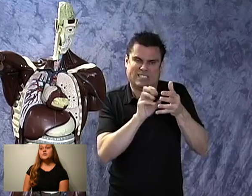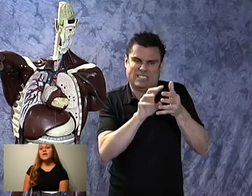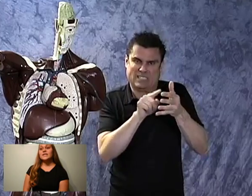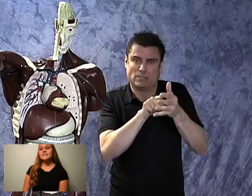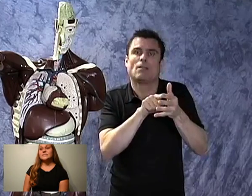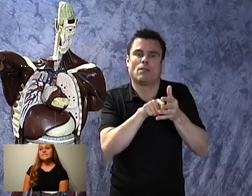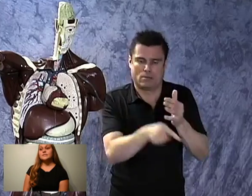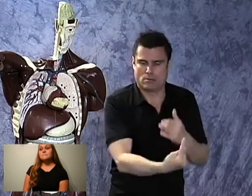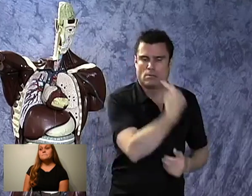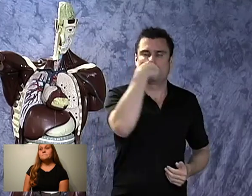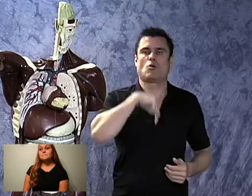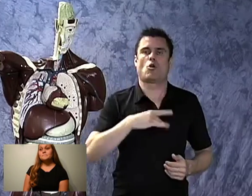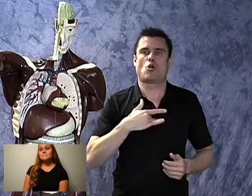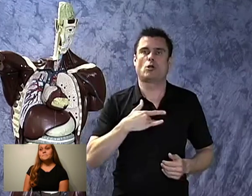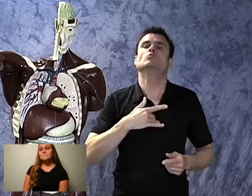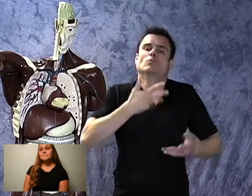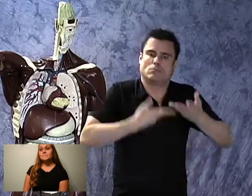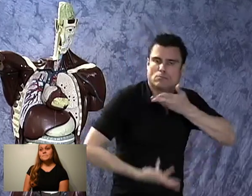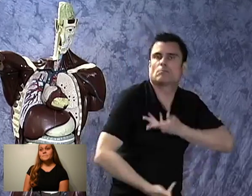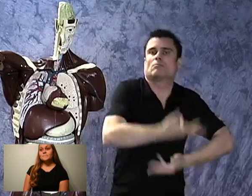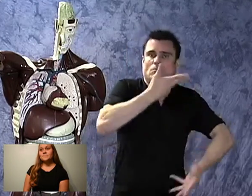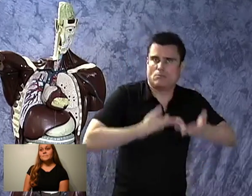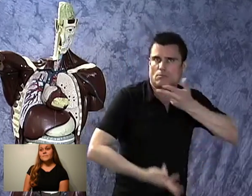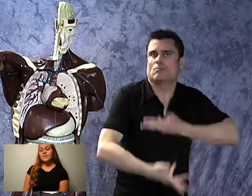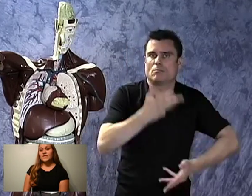It's a trading system.